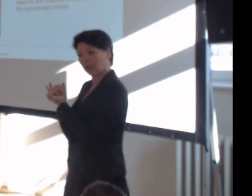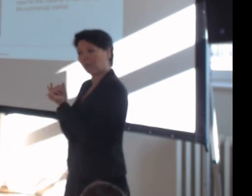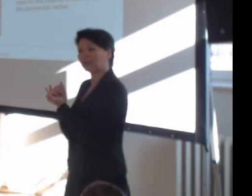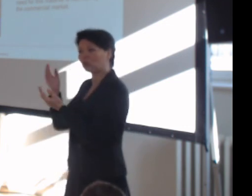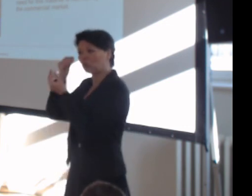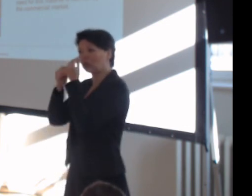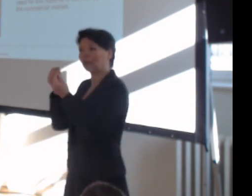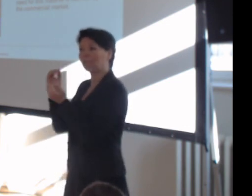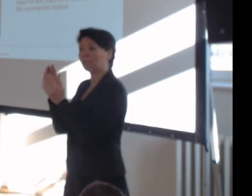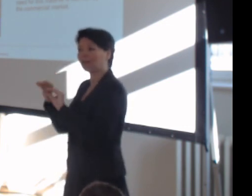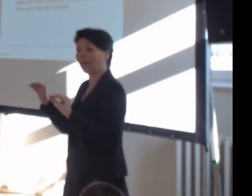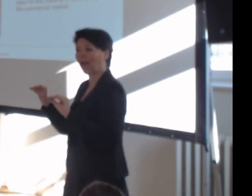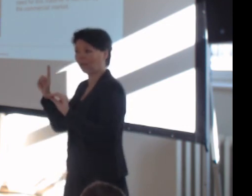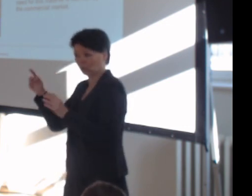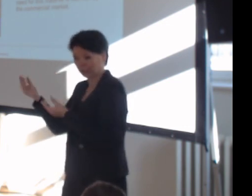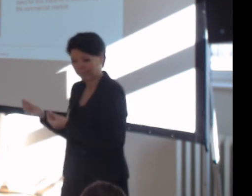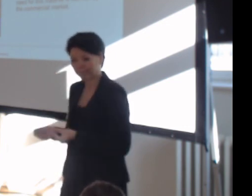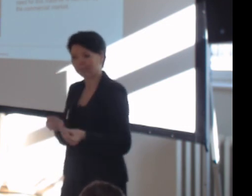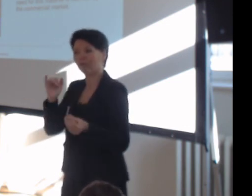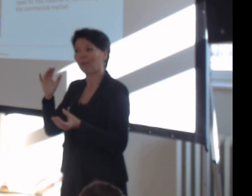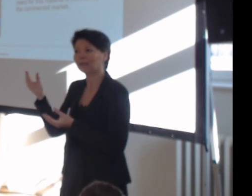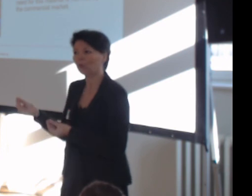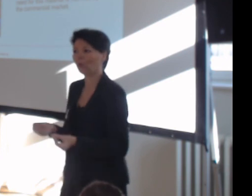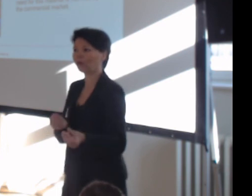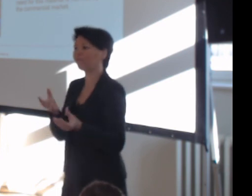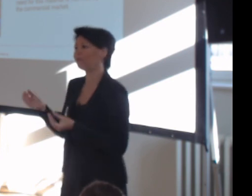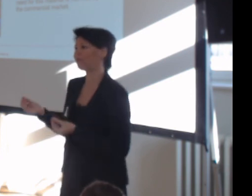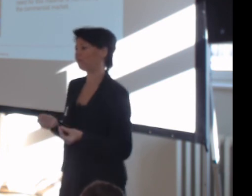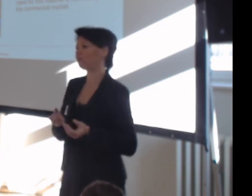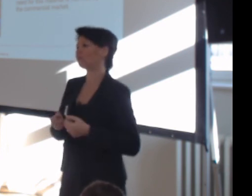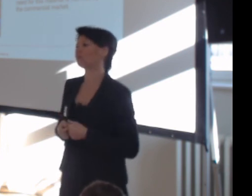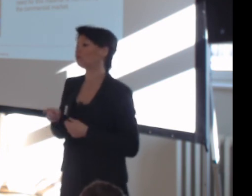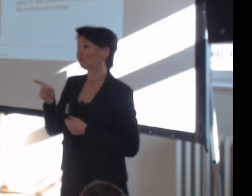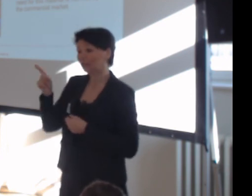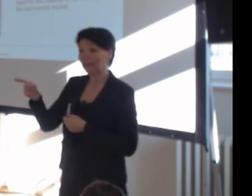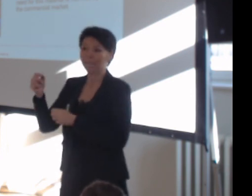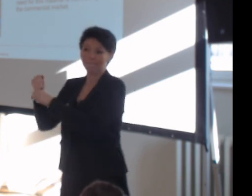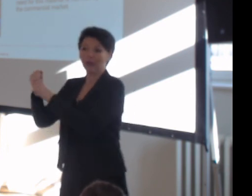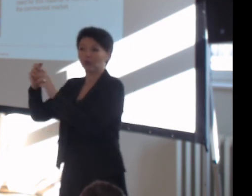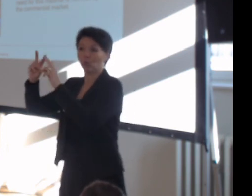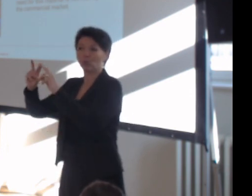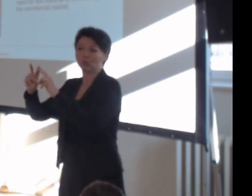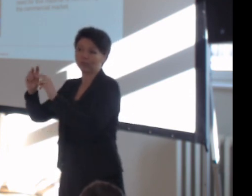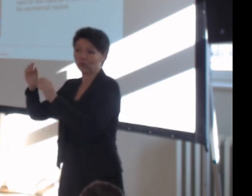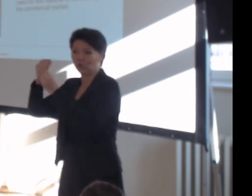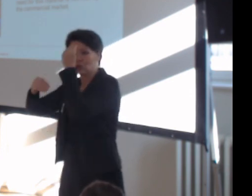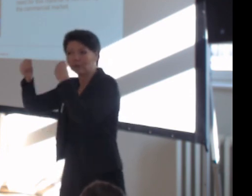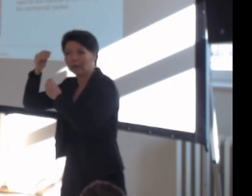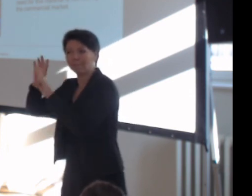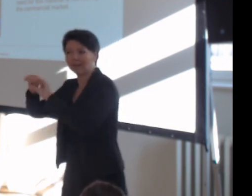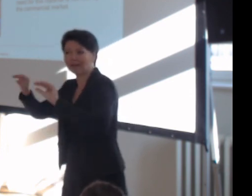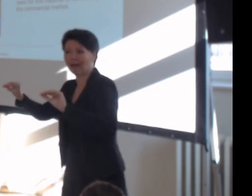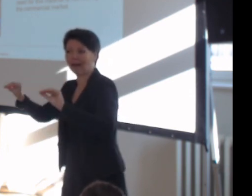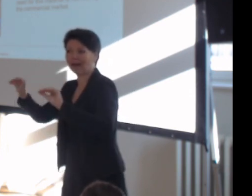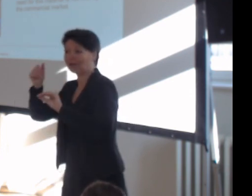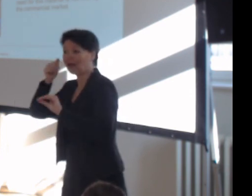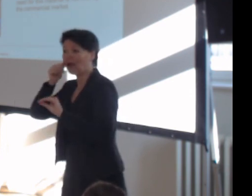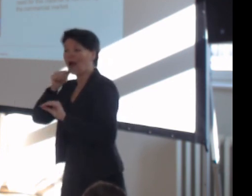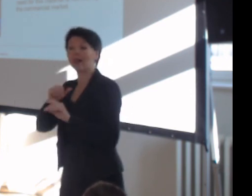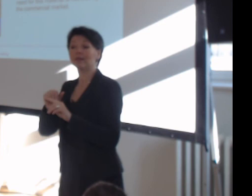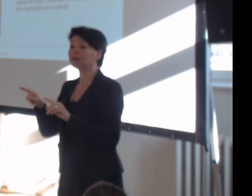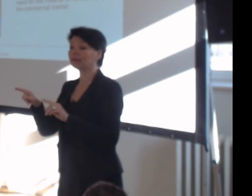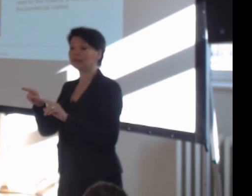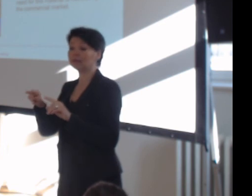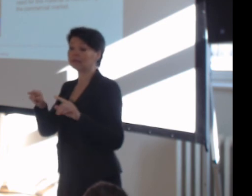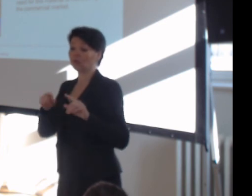The agency may develop, adapt, produce and distribute study material when the need for this material is not met